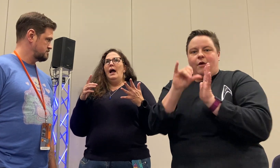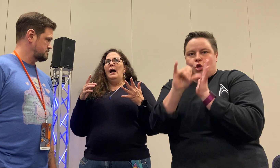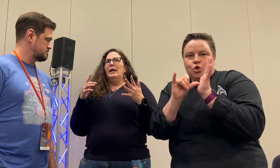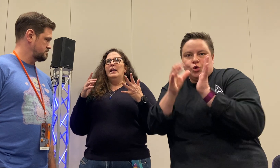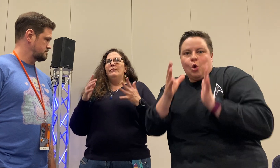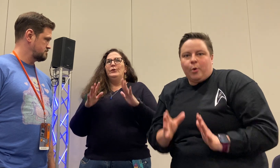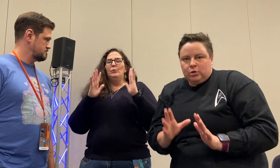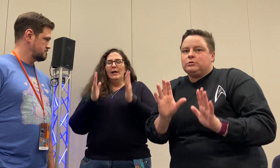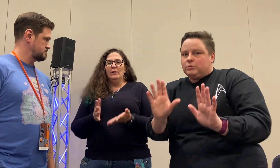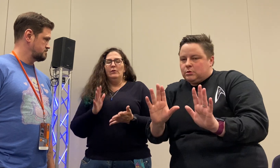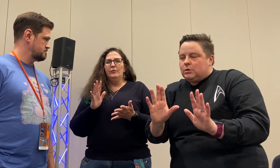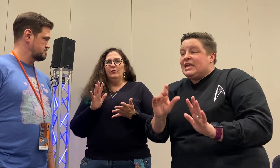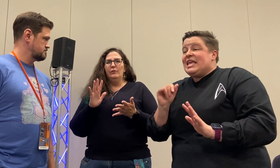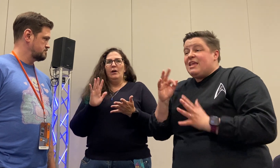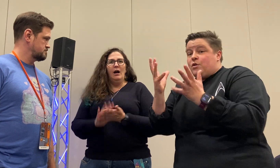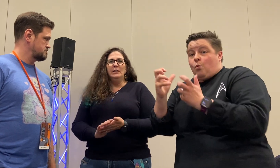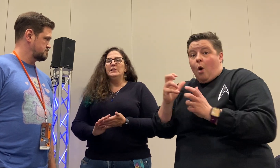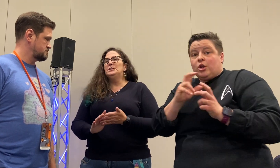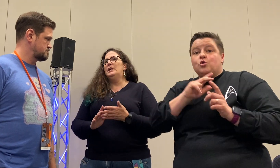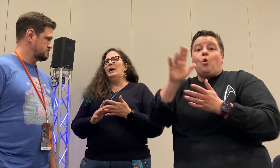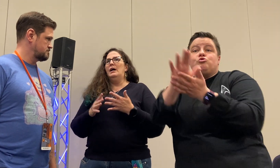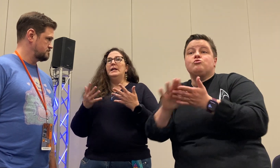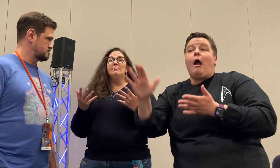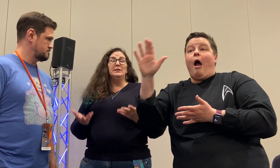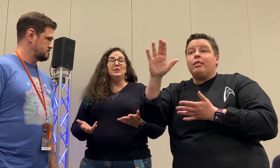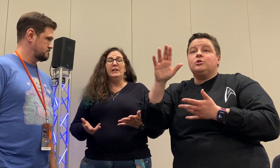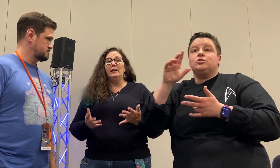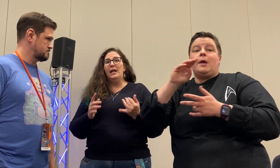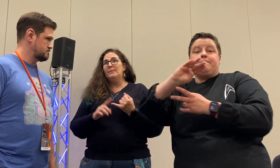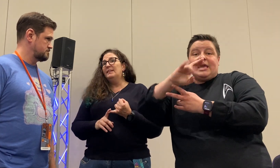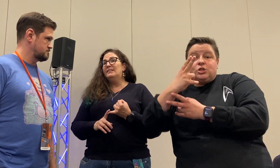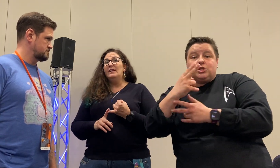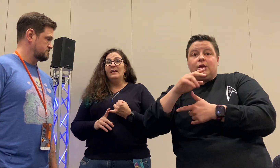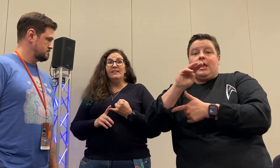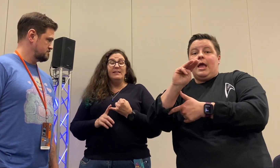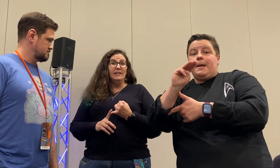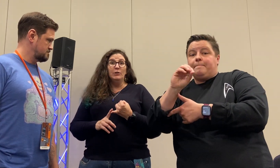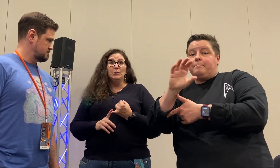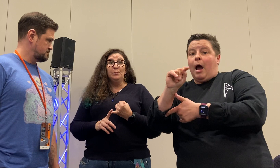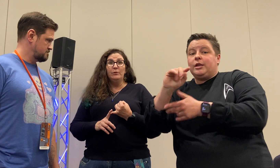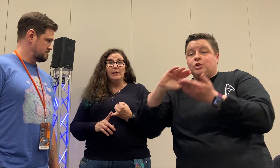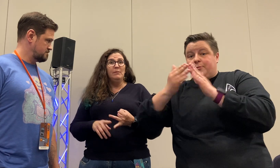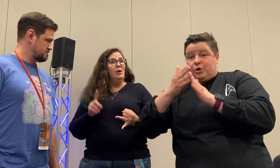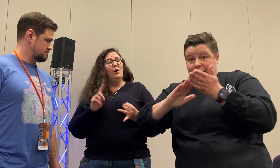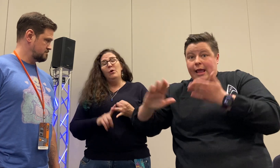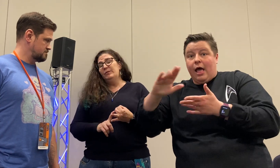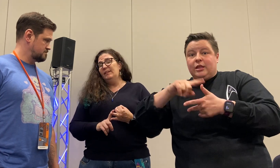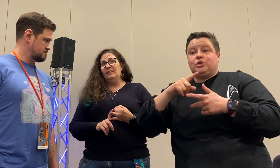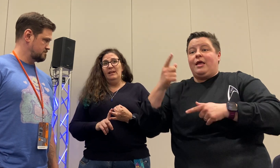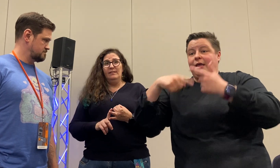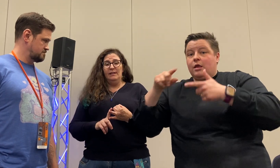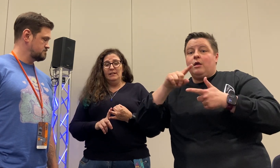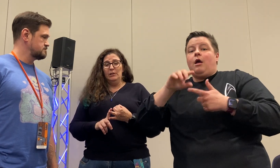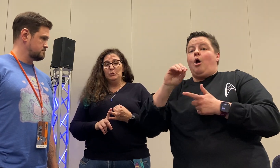If you want to go to college in Michigan, MCC has a sign language program. OCC has a sign language